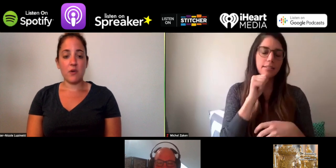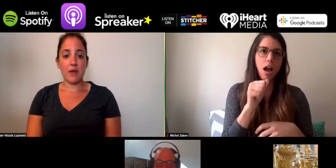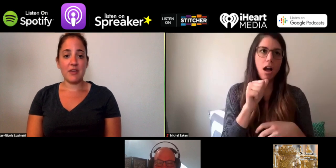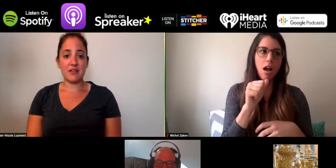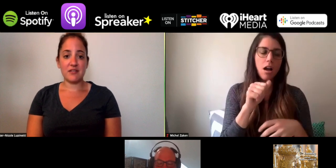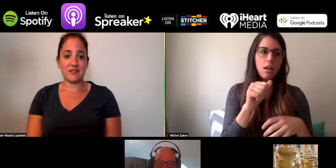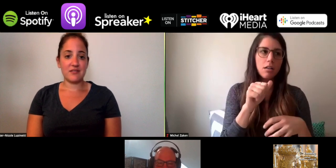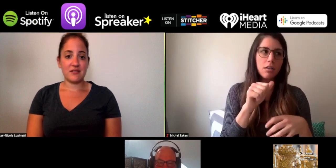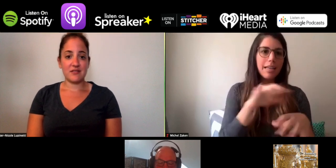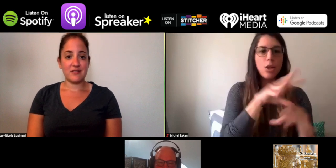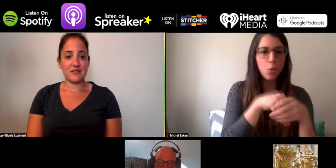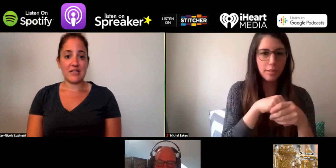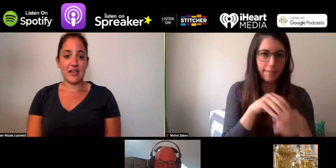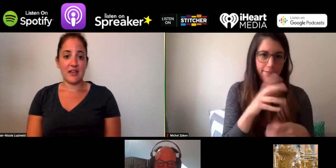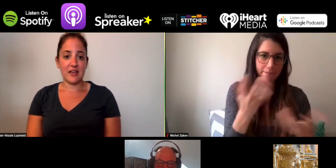So, I mean,